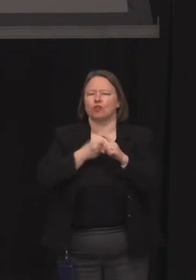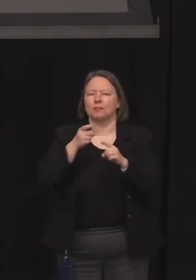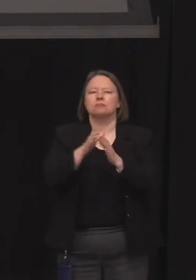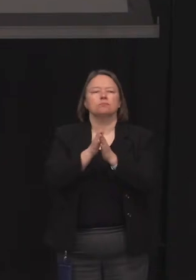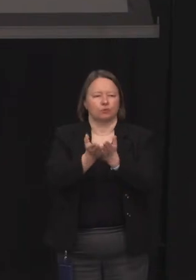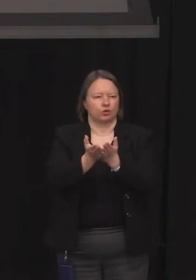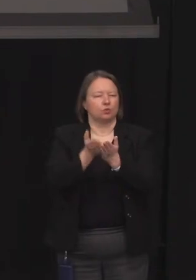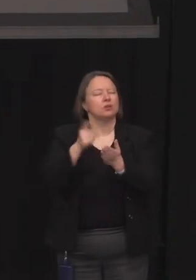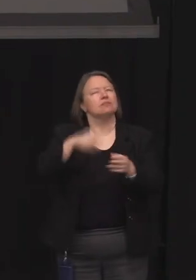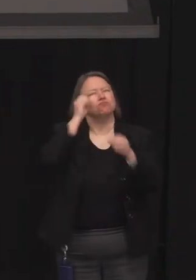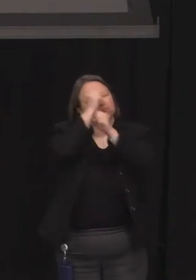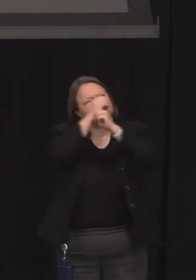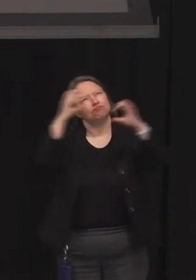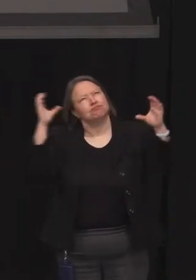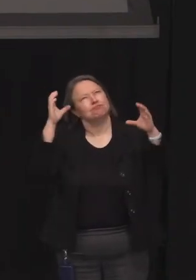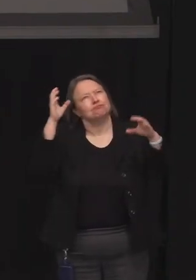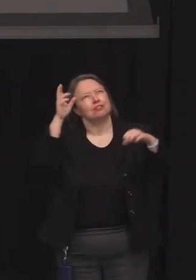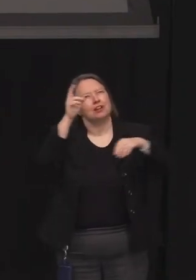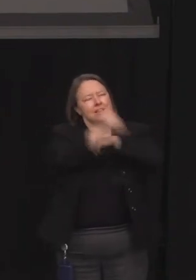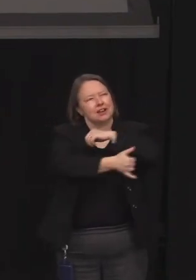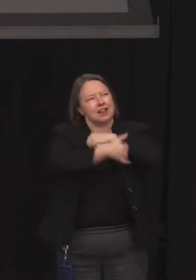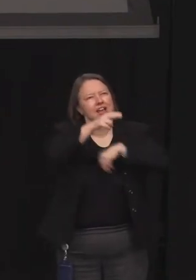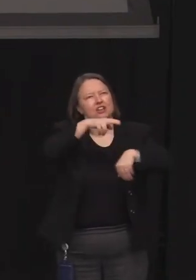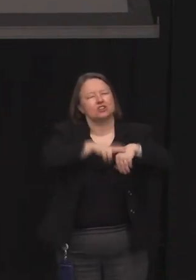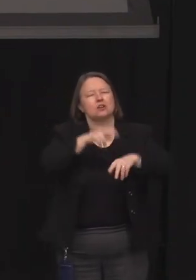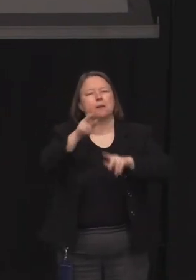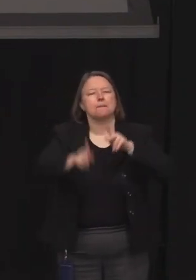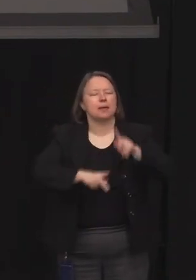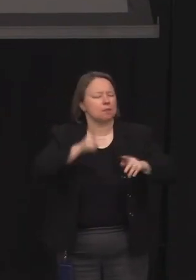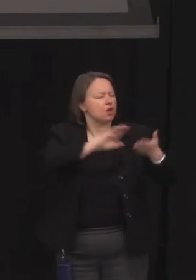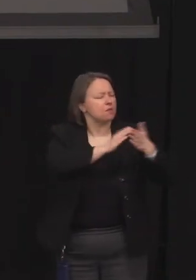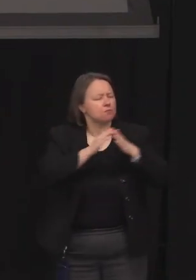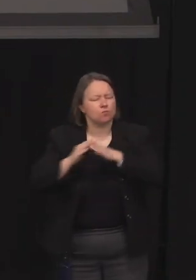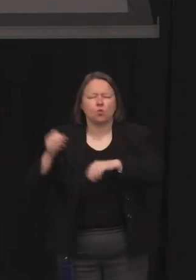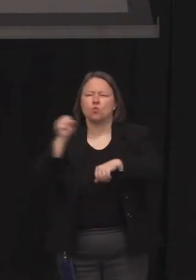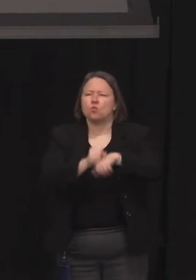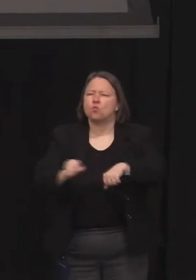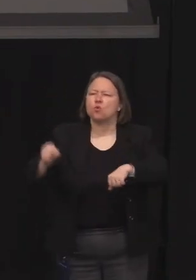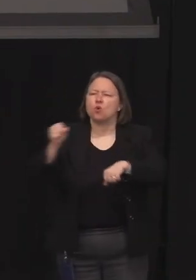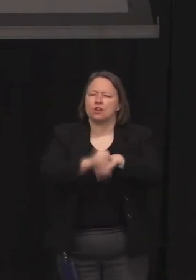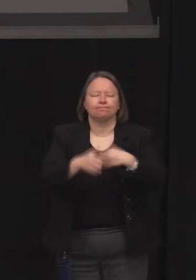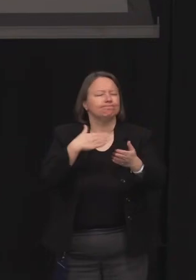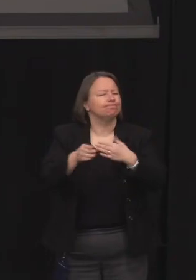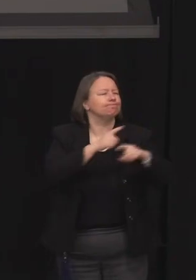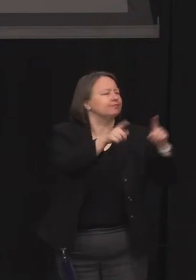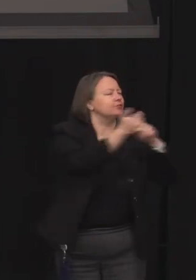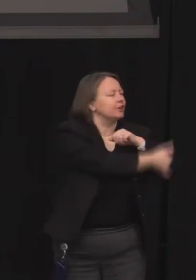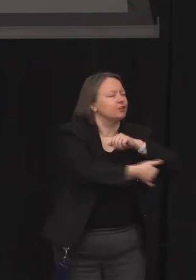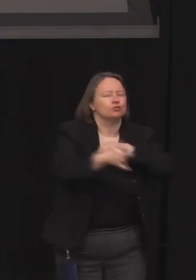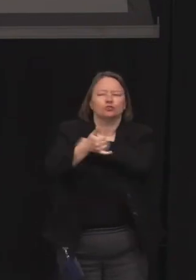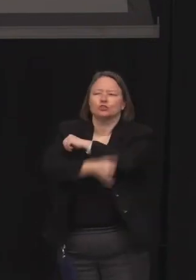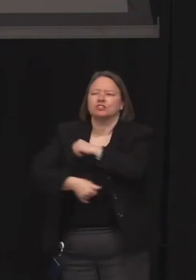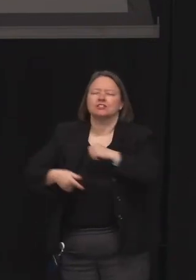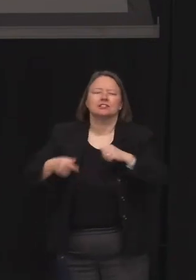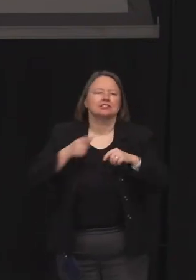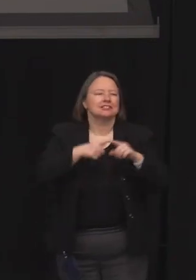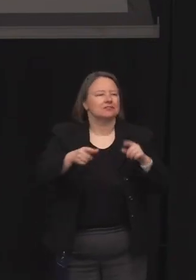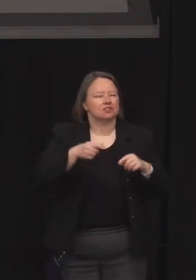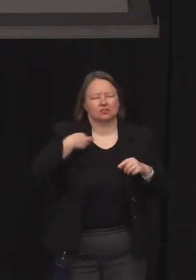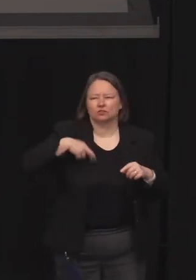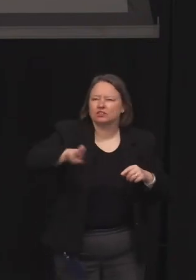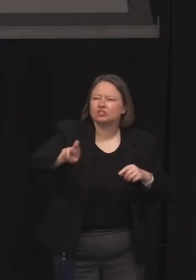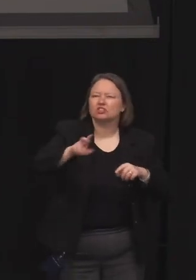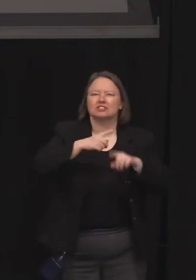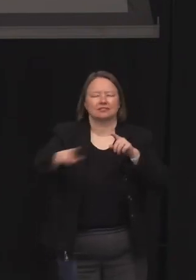where he envisioned a nation of people, a community of people working across nationalities, creed, as well as